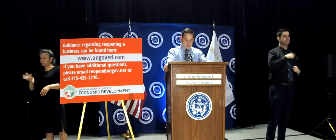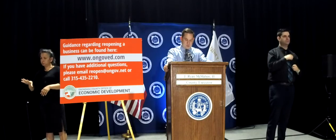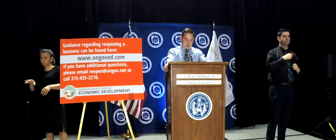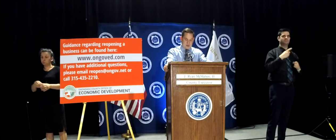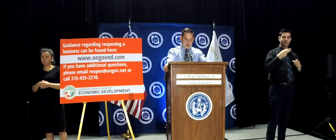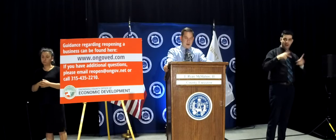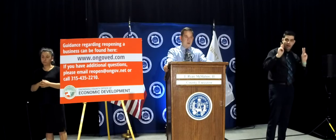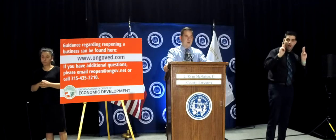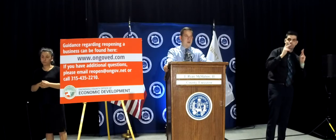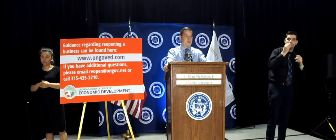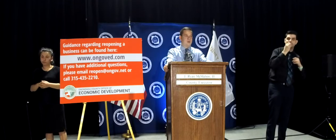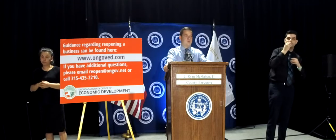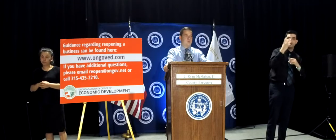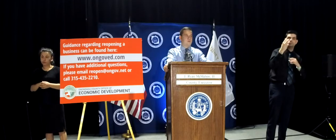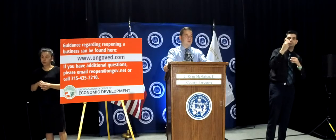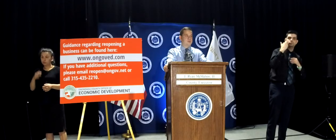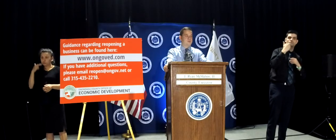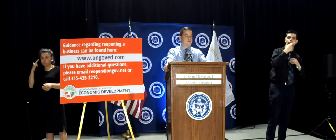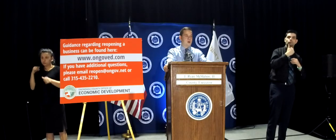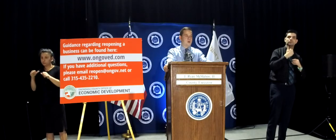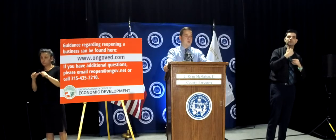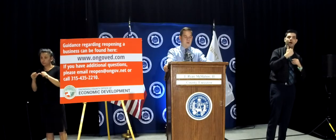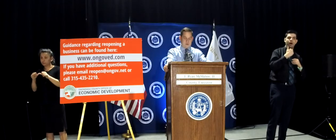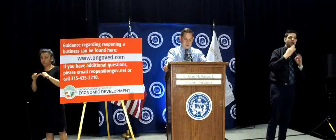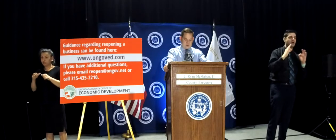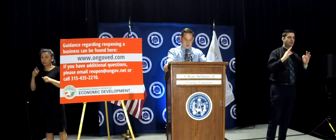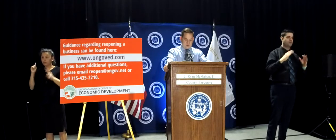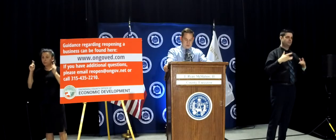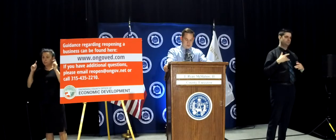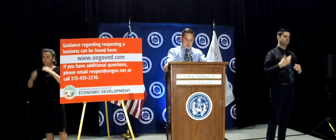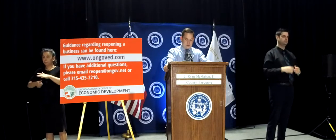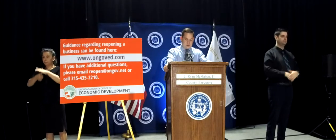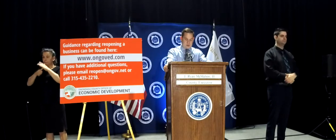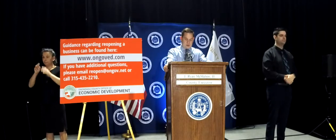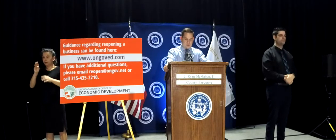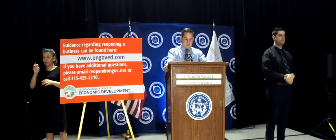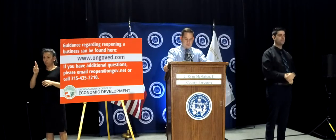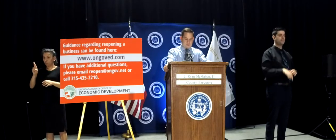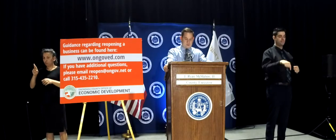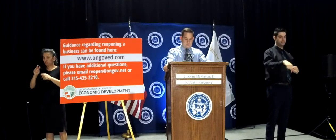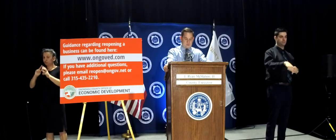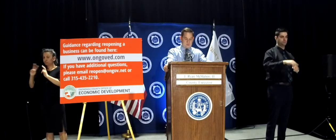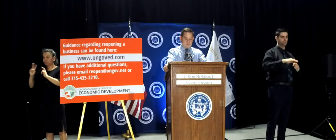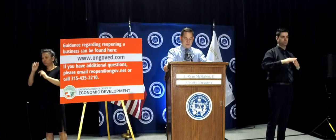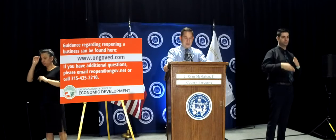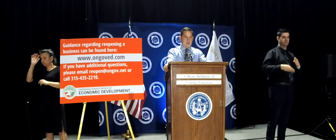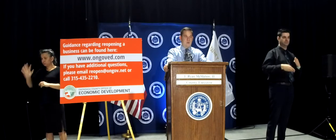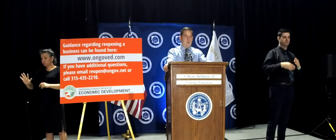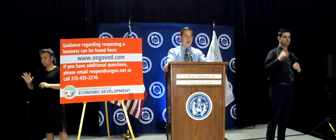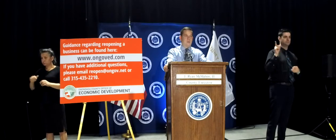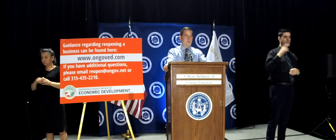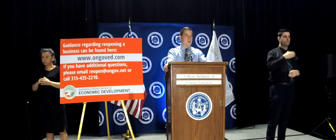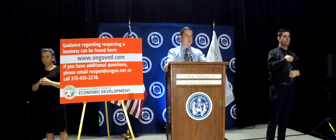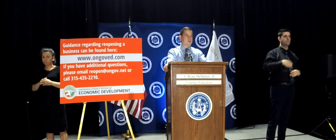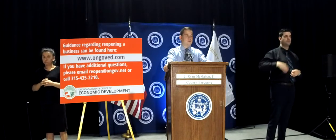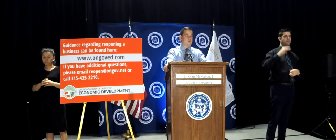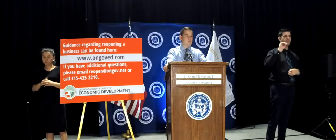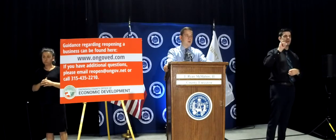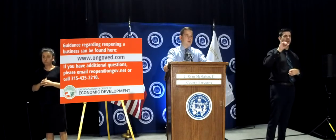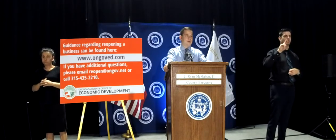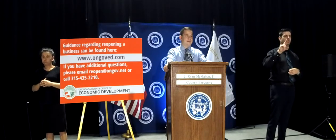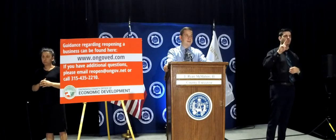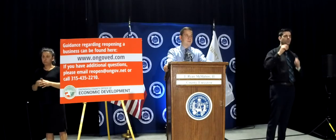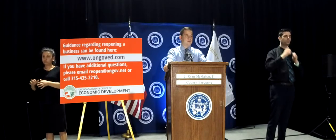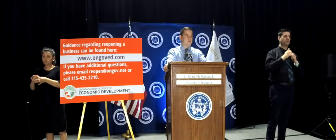Looking towards the weekend, I know the mayor gave a briefing with Chief Buckner earlier. Certainly there's a county-wide preparation